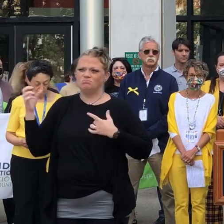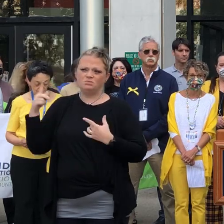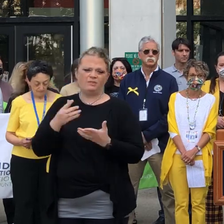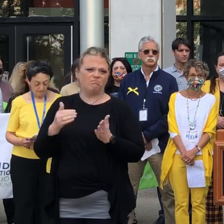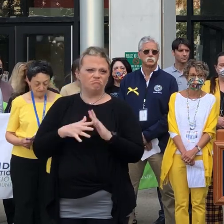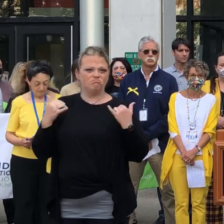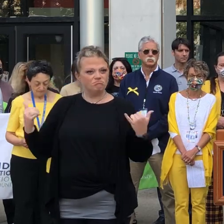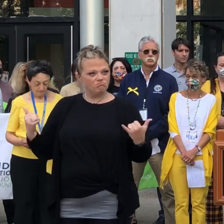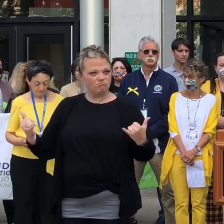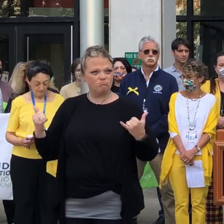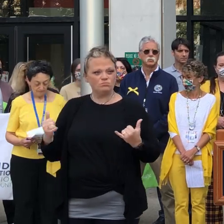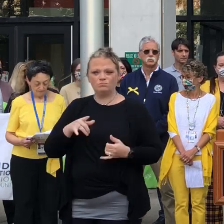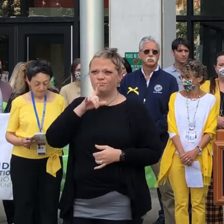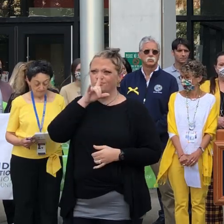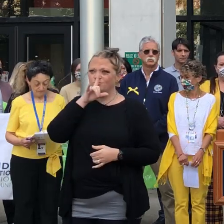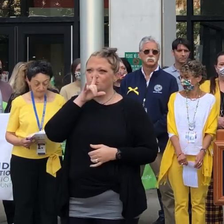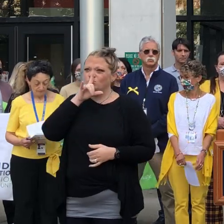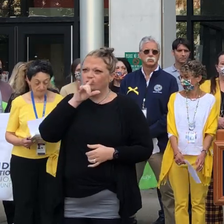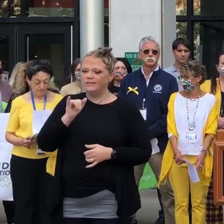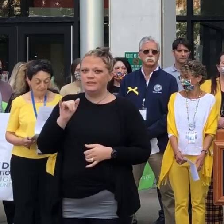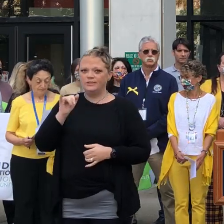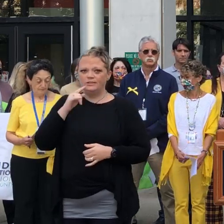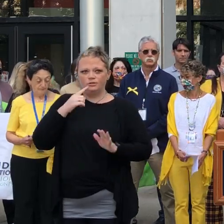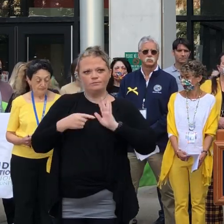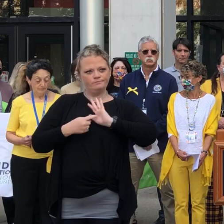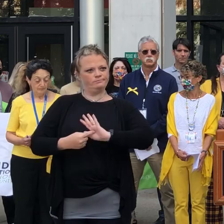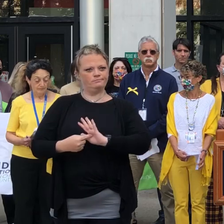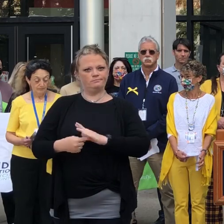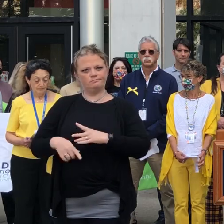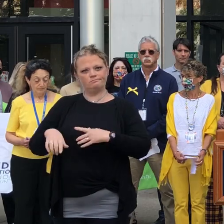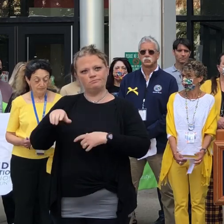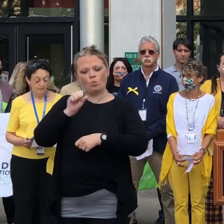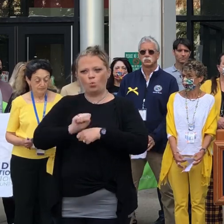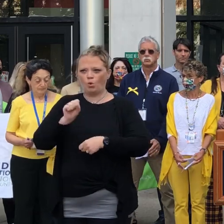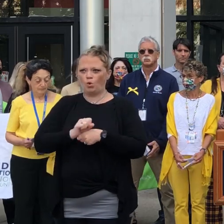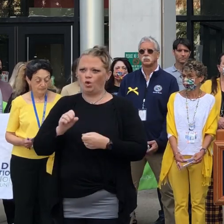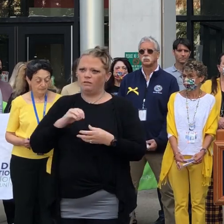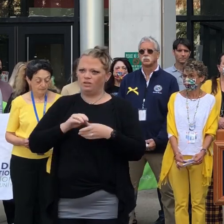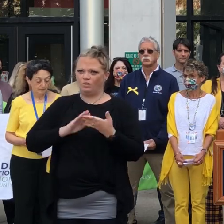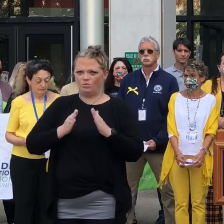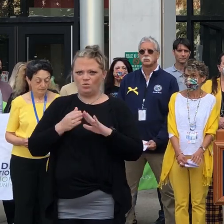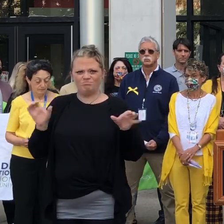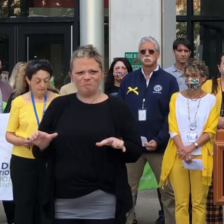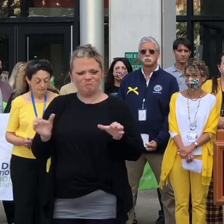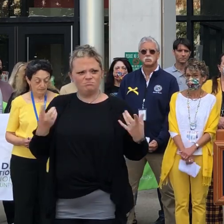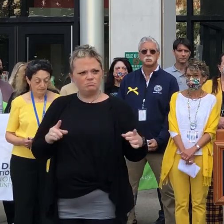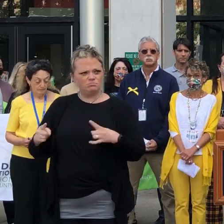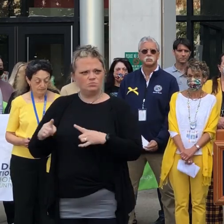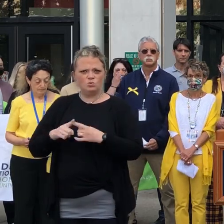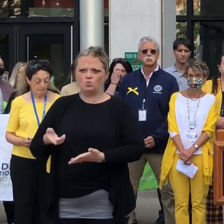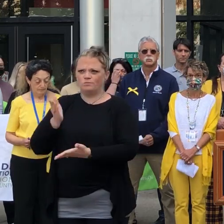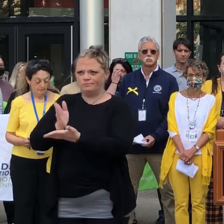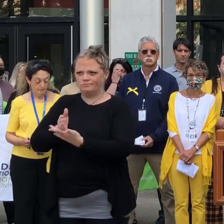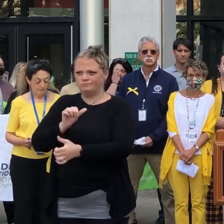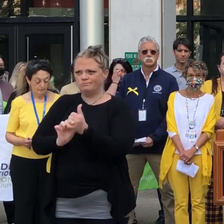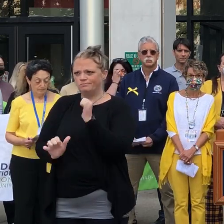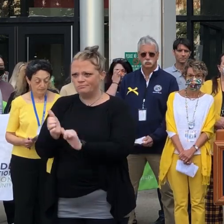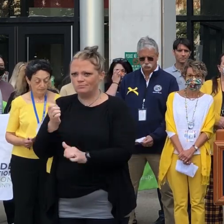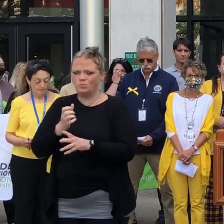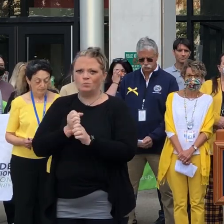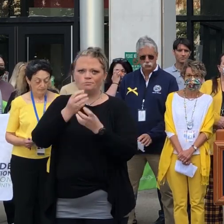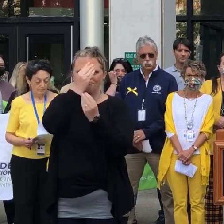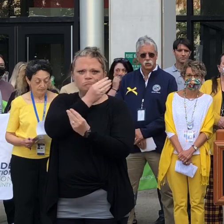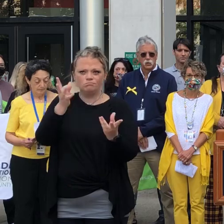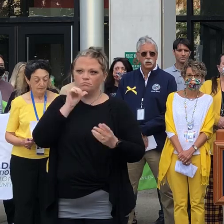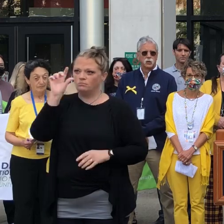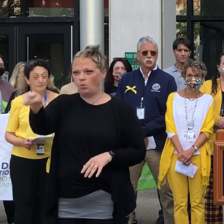today to really highlight the work in our community that's being done to prevent suicides, to let people know that